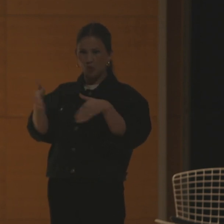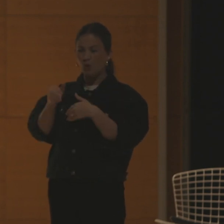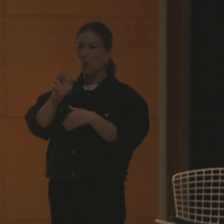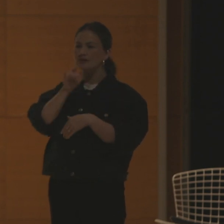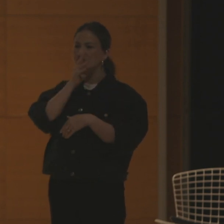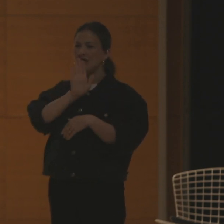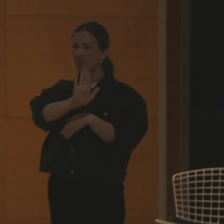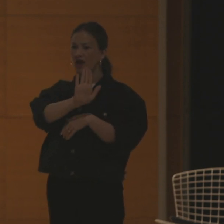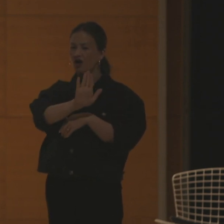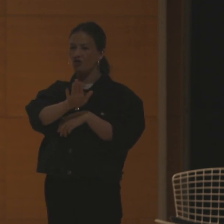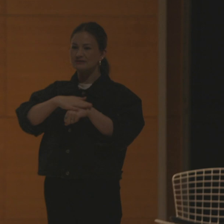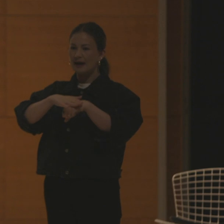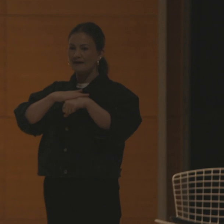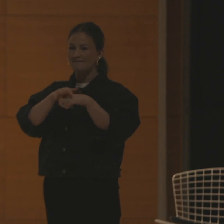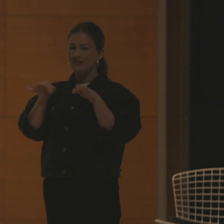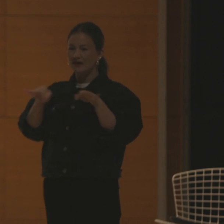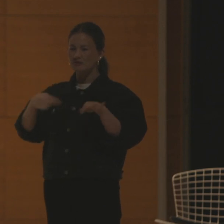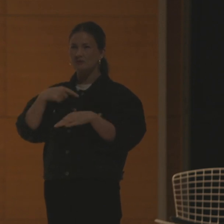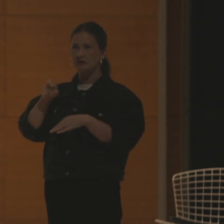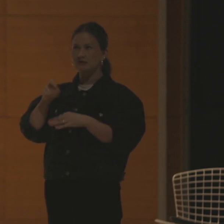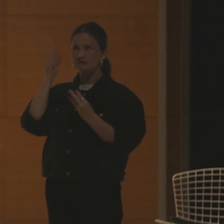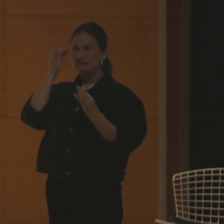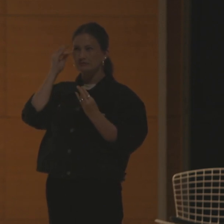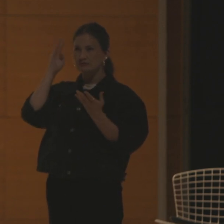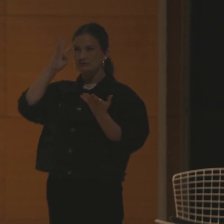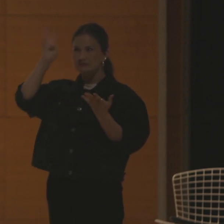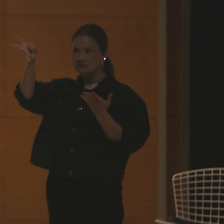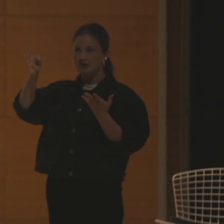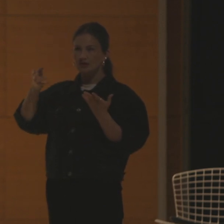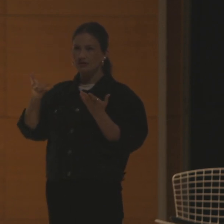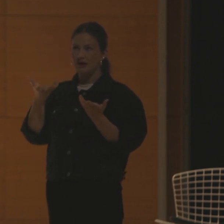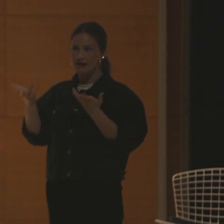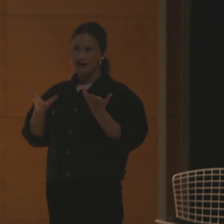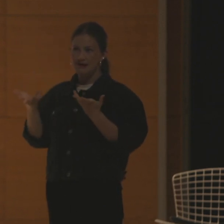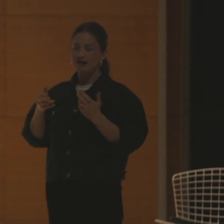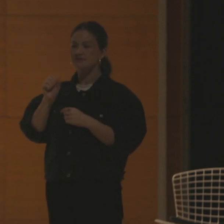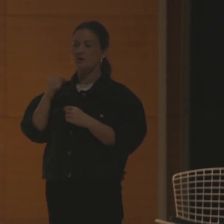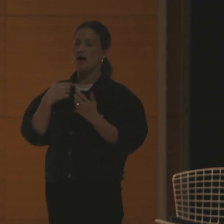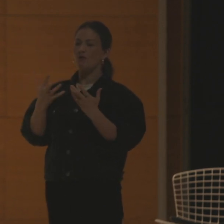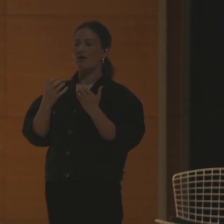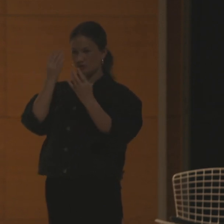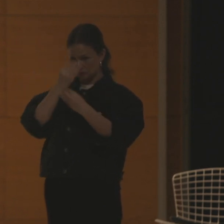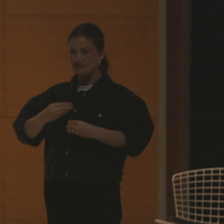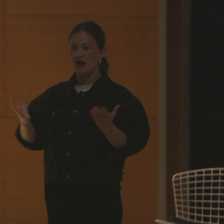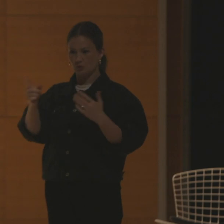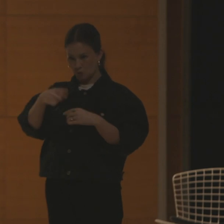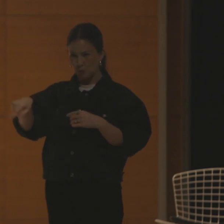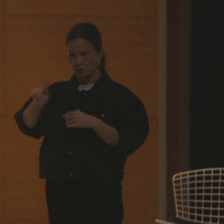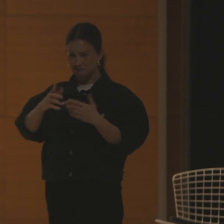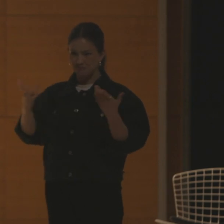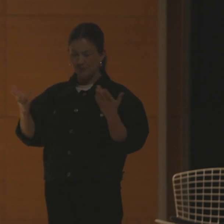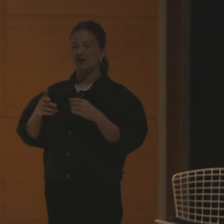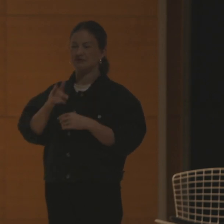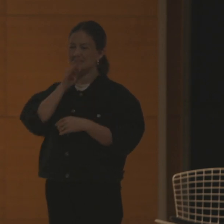always like, all right, I have to think of some words to pull, if I'm going to come up here. So I would like to say to everybody,